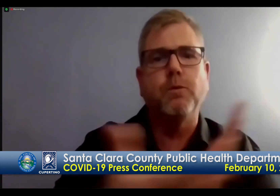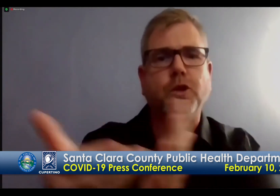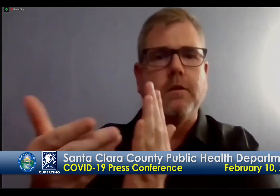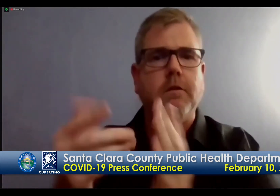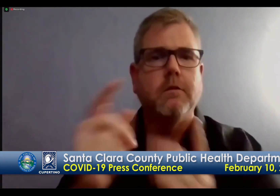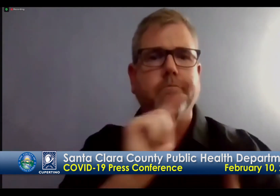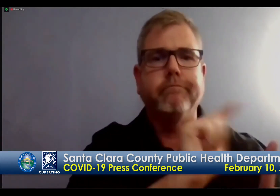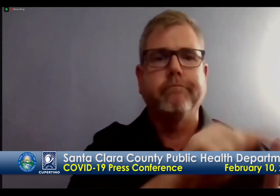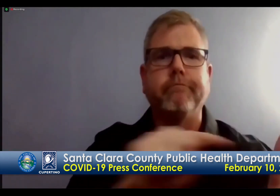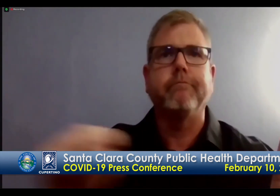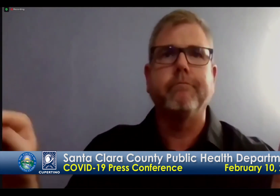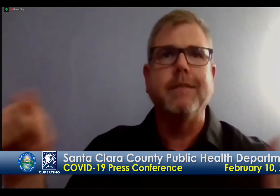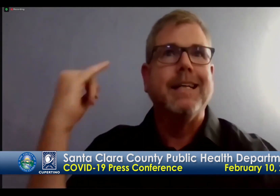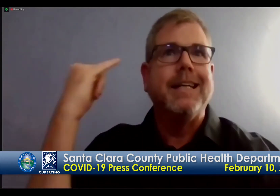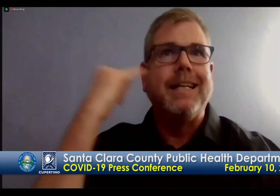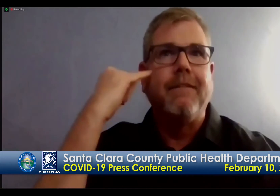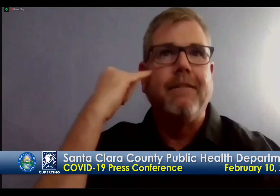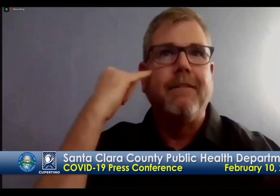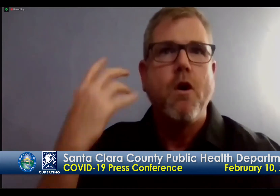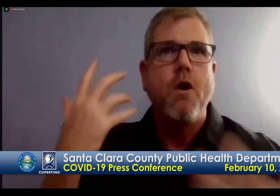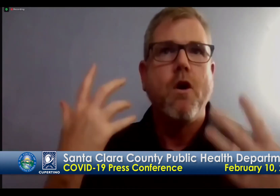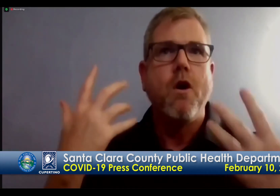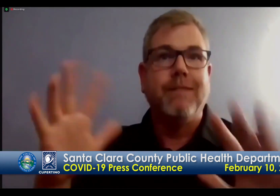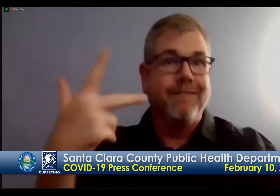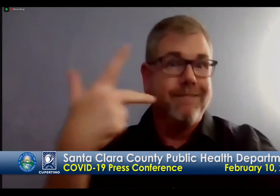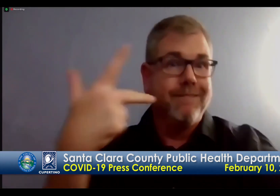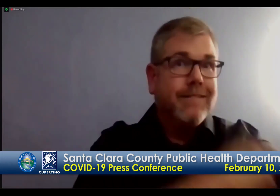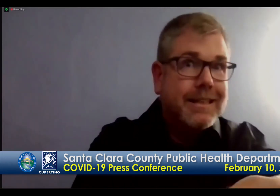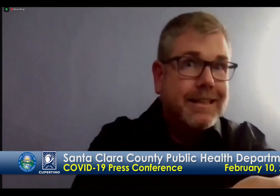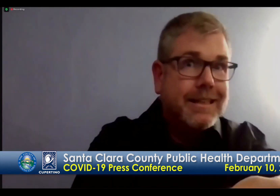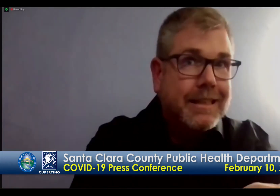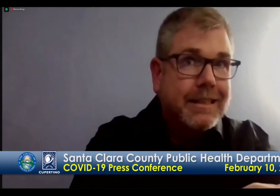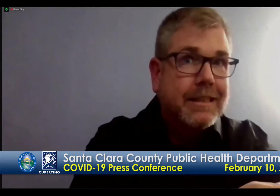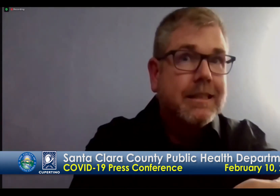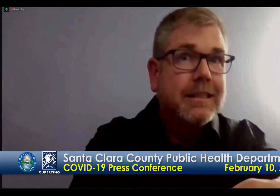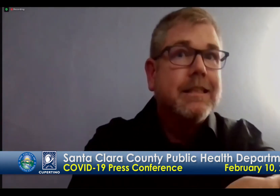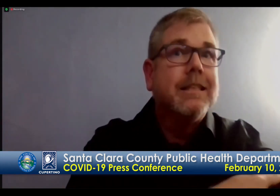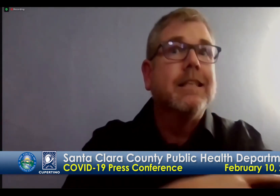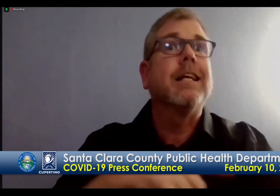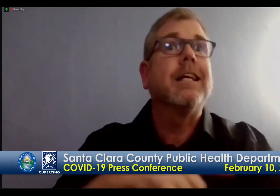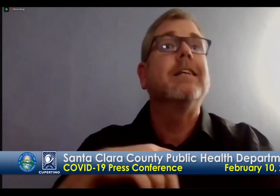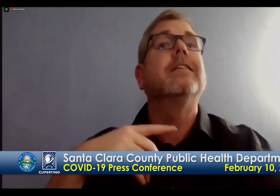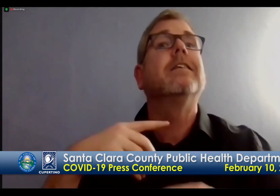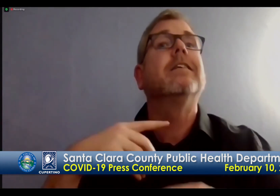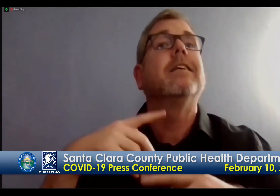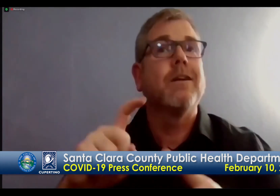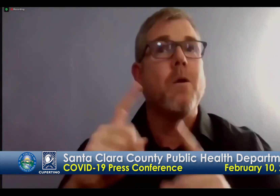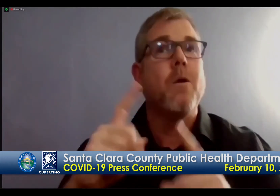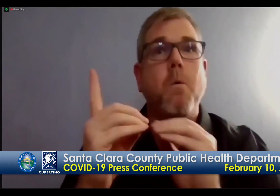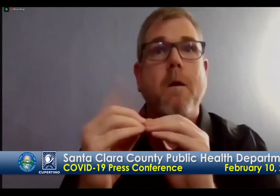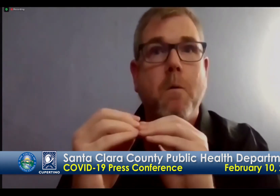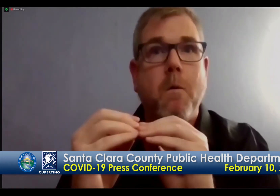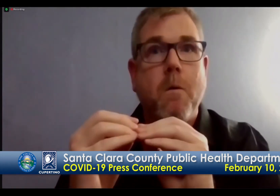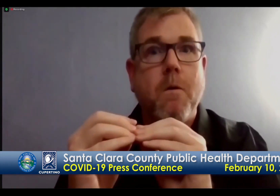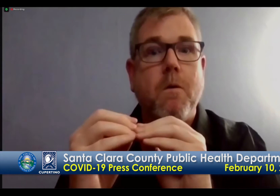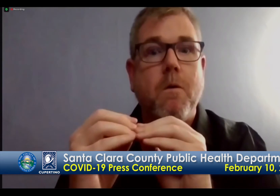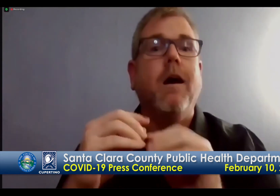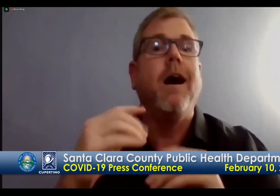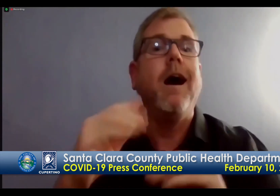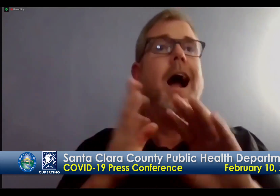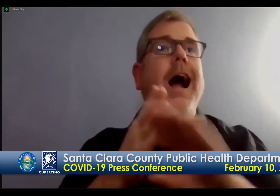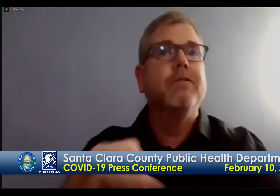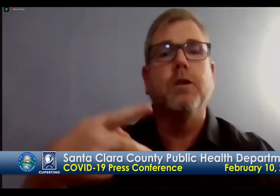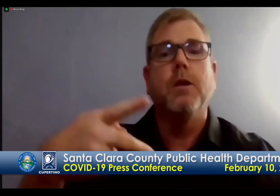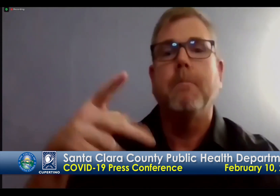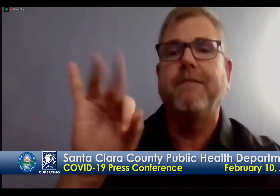point need to receive another vaccine once Pfizer and Moderna and Johnson & Johnson, assuming EUA, release